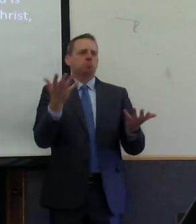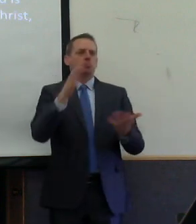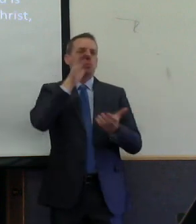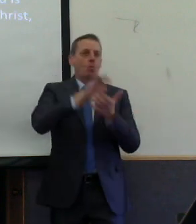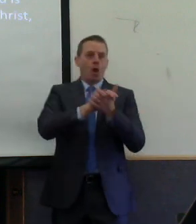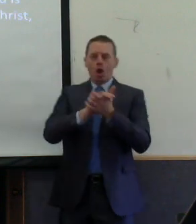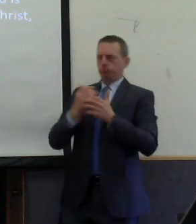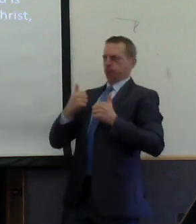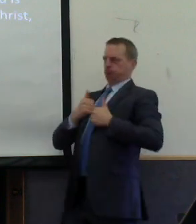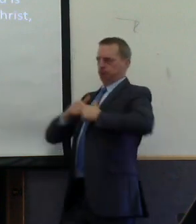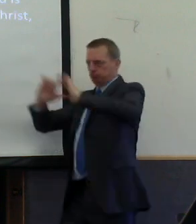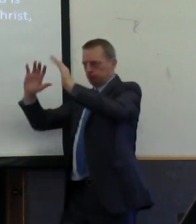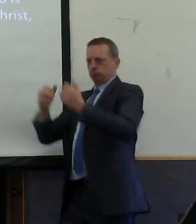husband is expected to do the same thing.